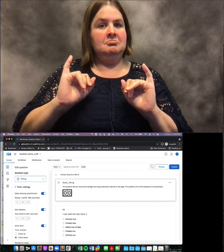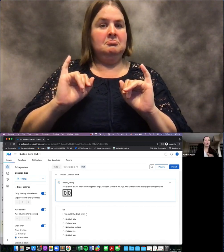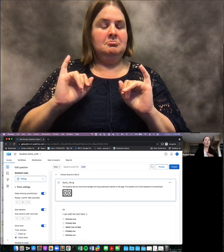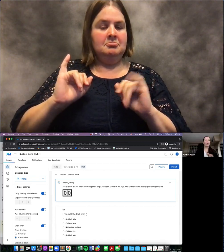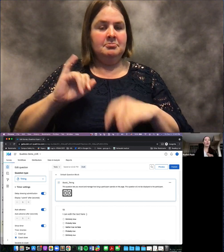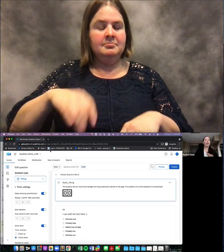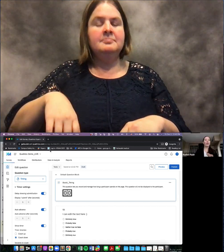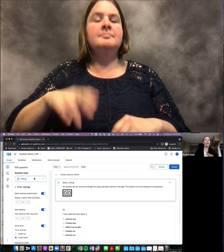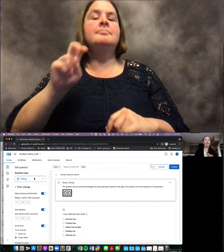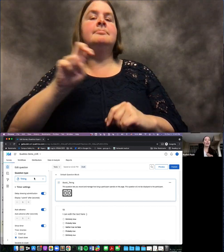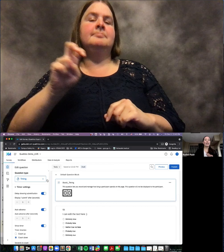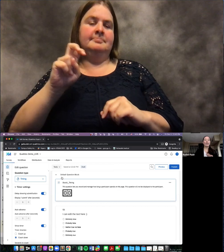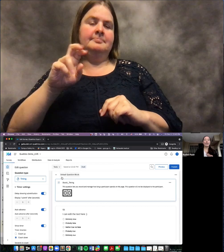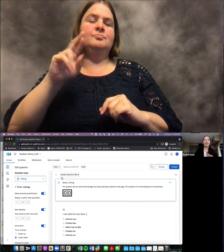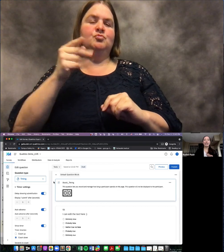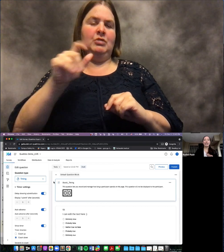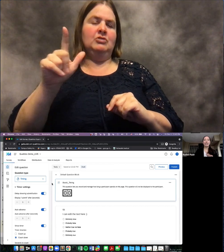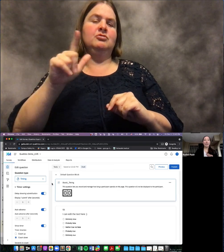So